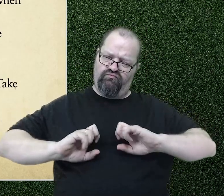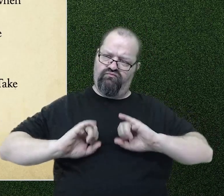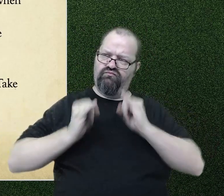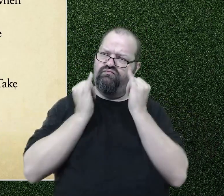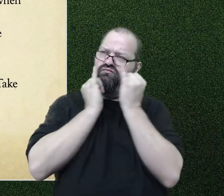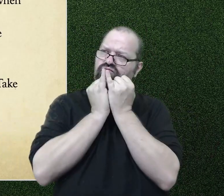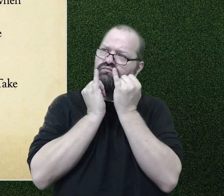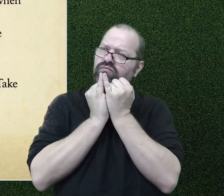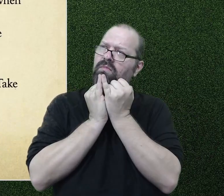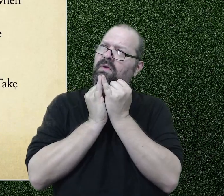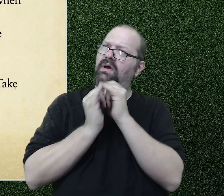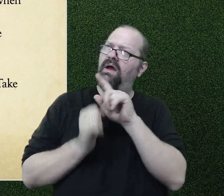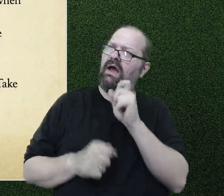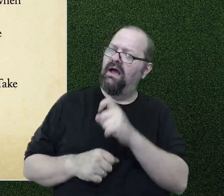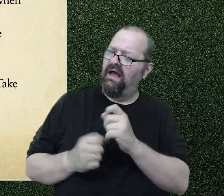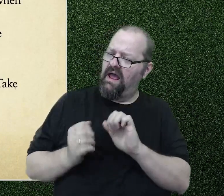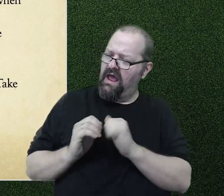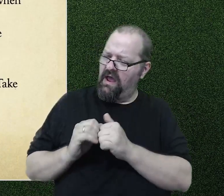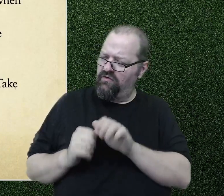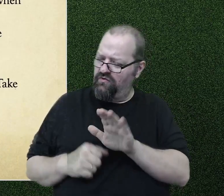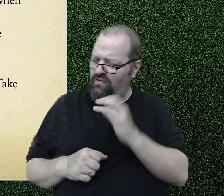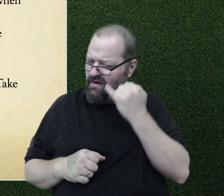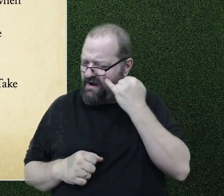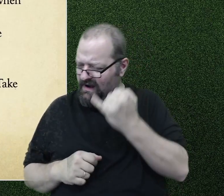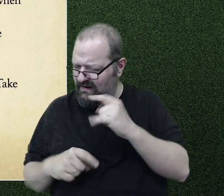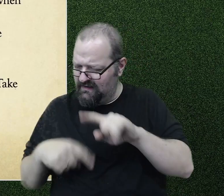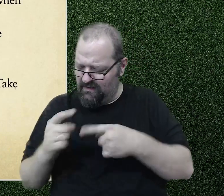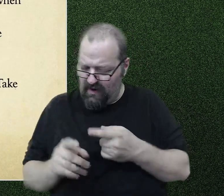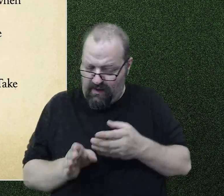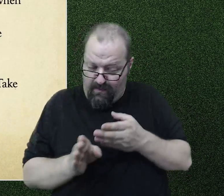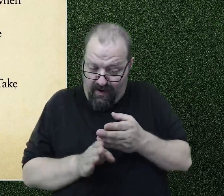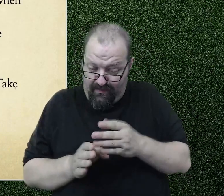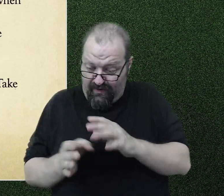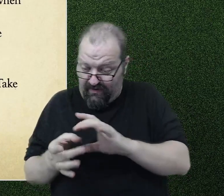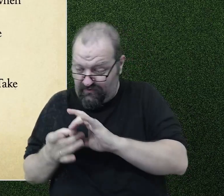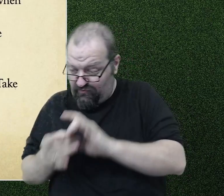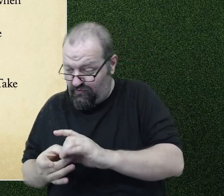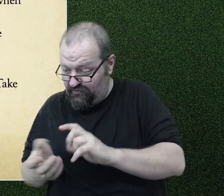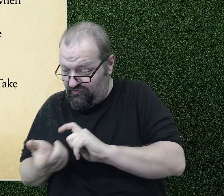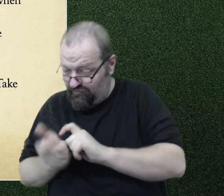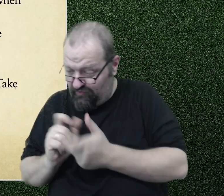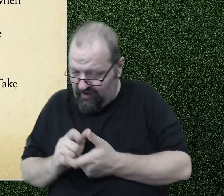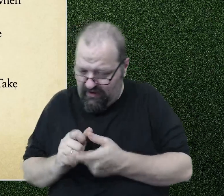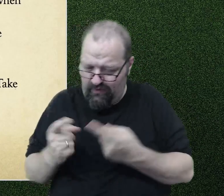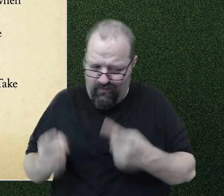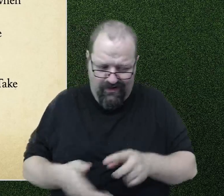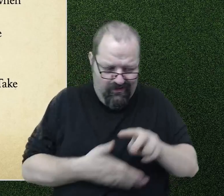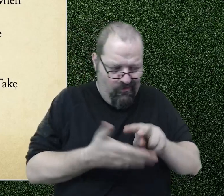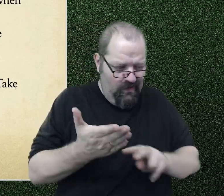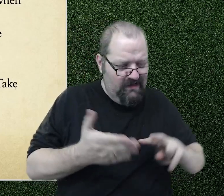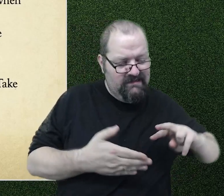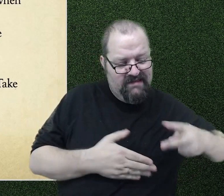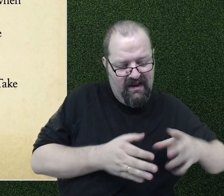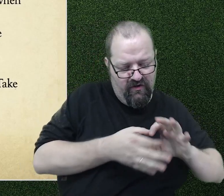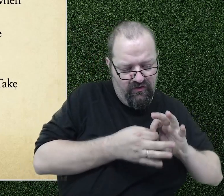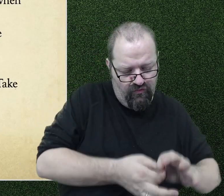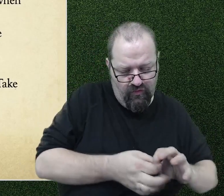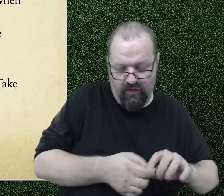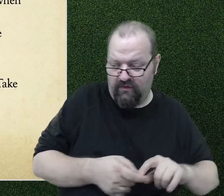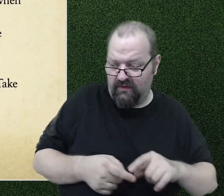like, how do your ideas about a primary source change when you read another scholar's ideas about the subject? How